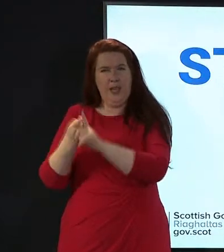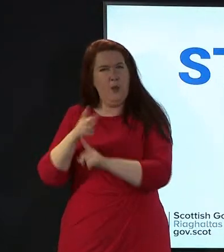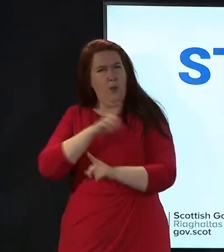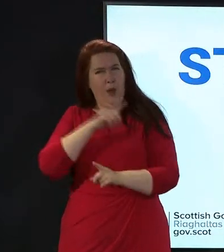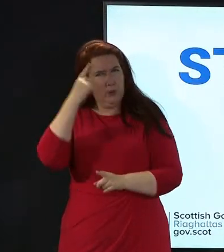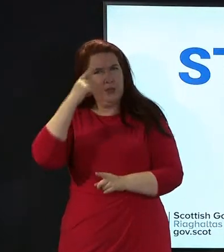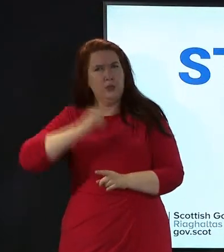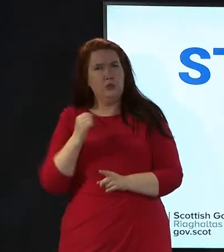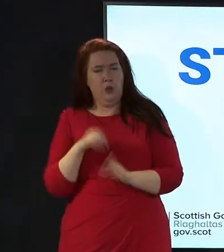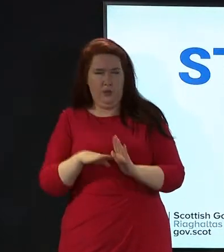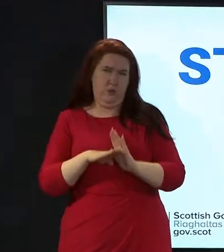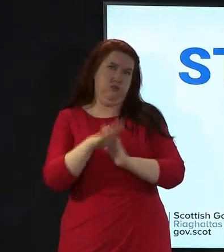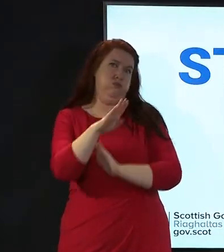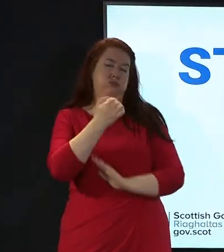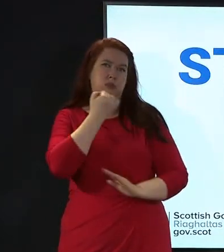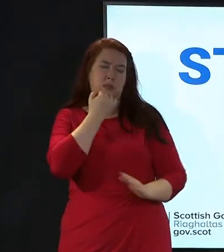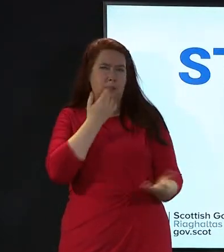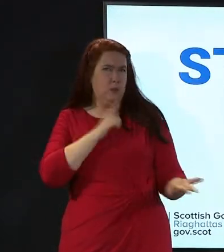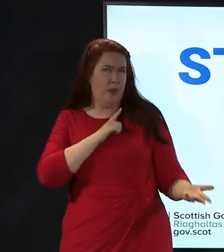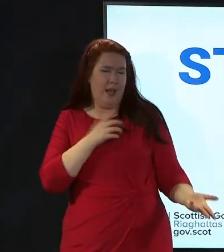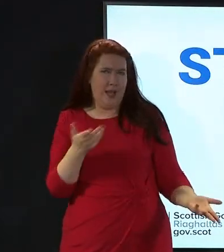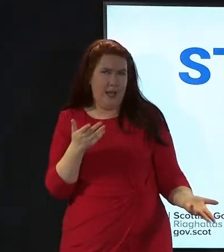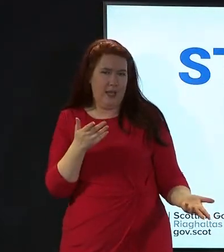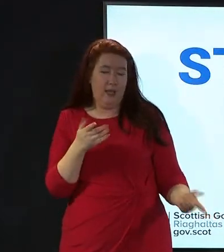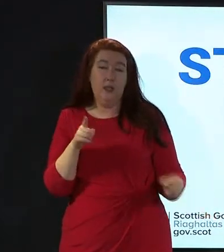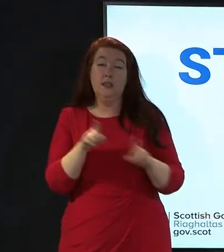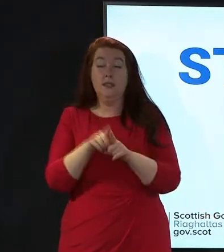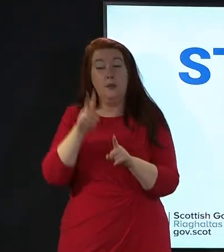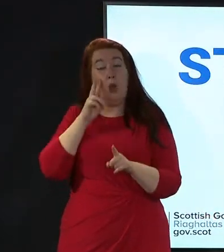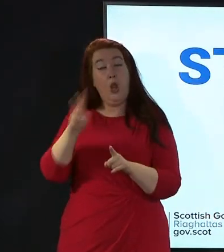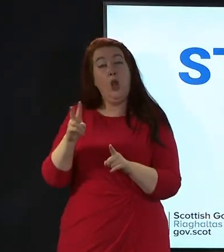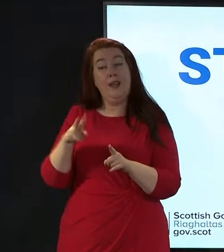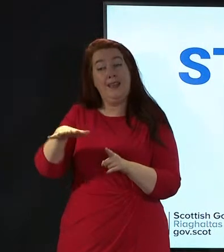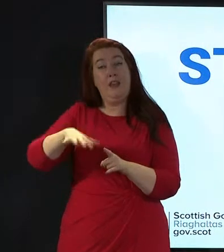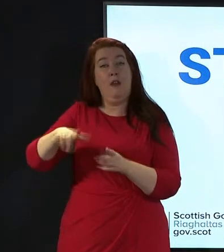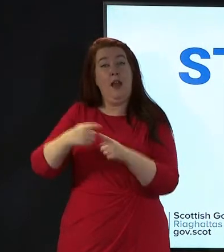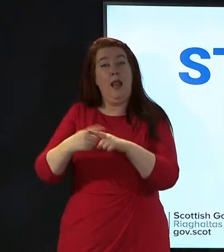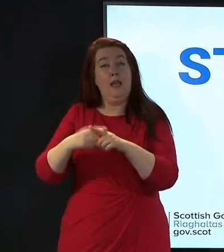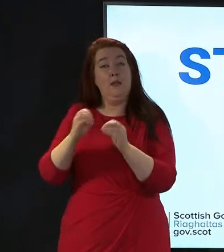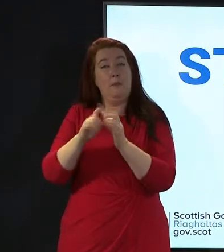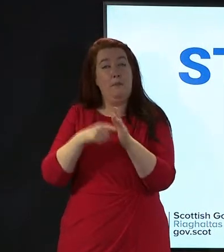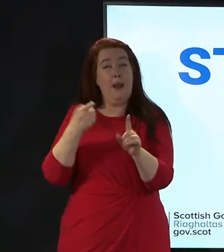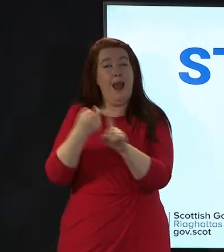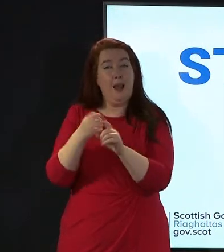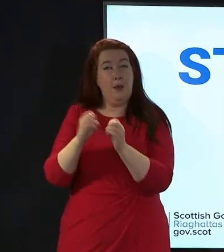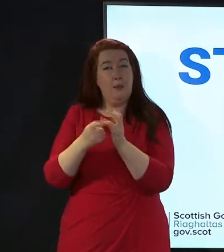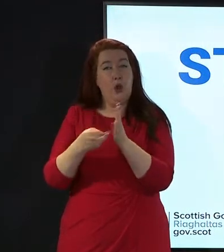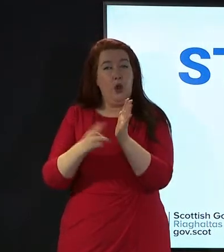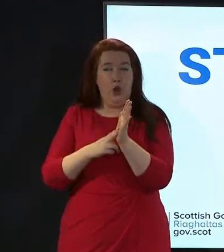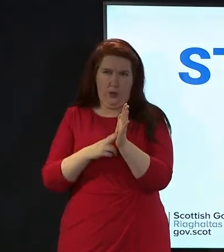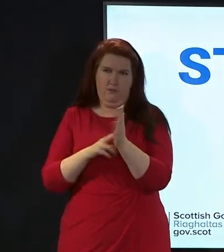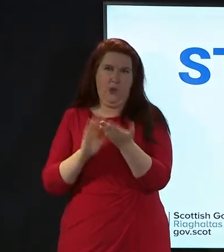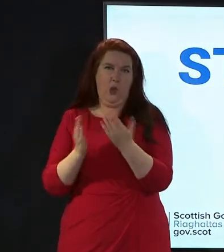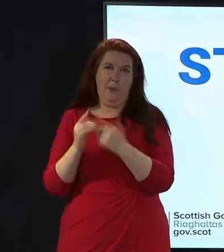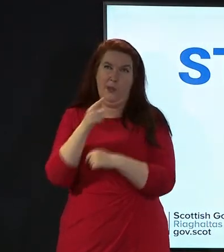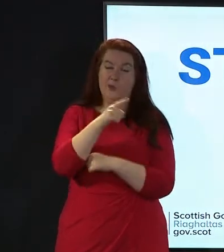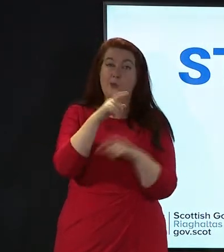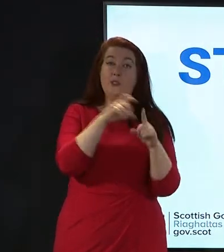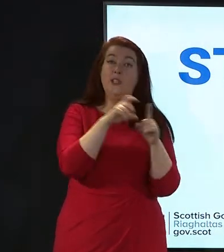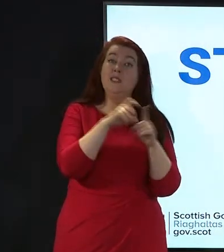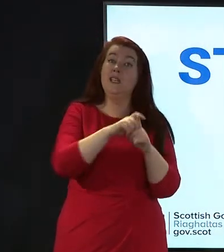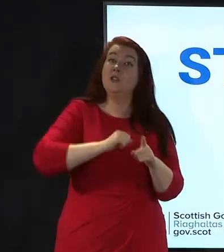something specific, if you look at the figures for the Blackburn area and compare them to, say, Dundee in